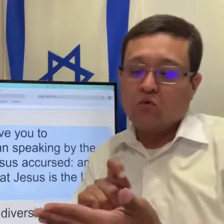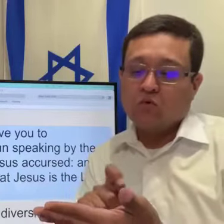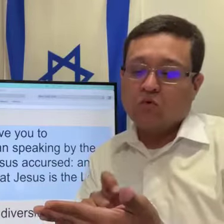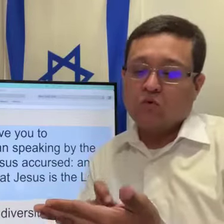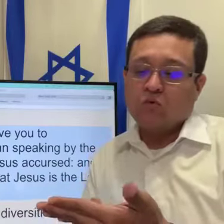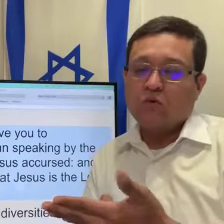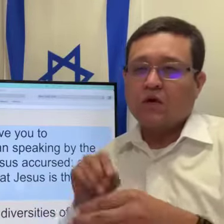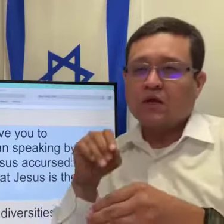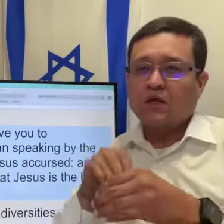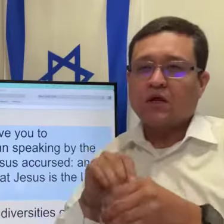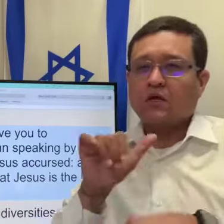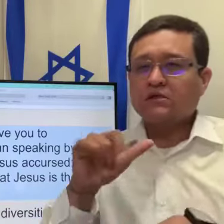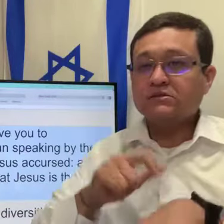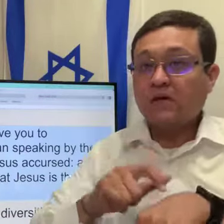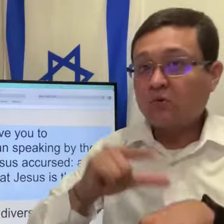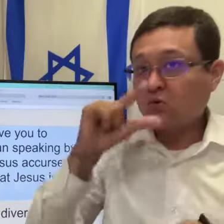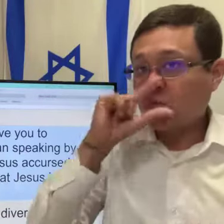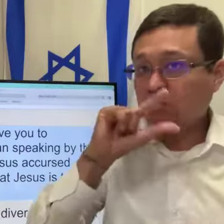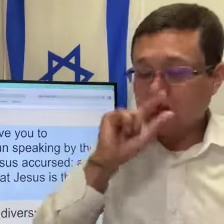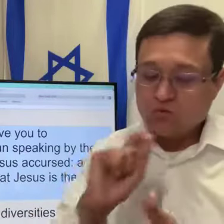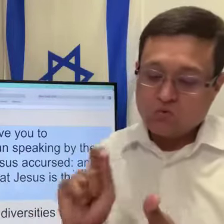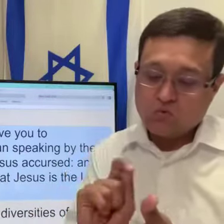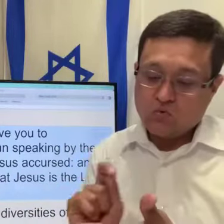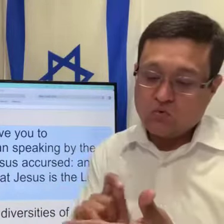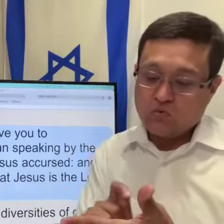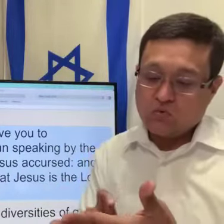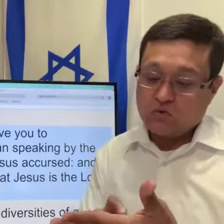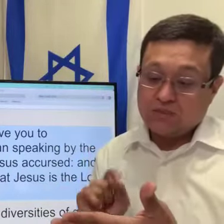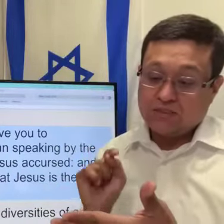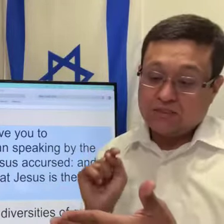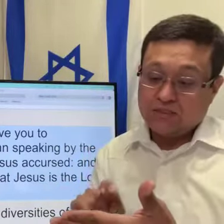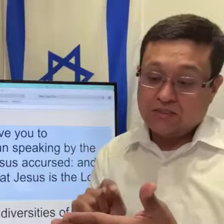So Paul's writing, in that time, it was in Greek.